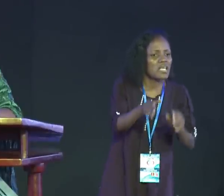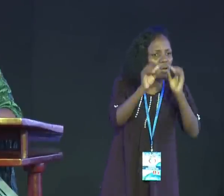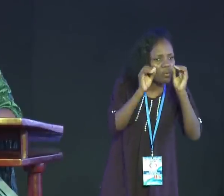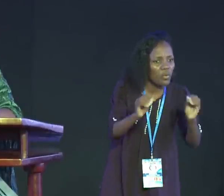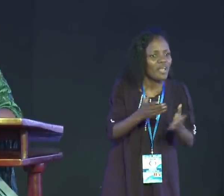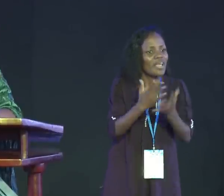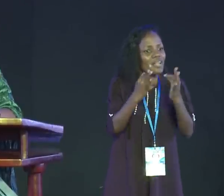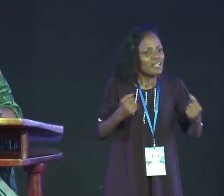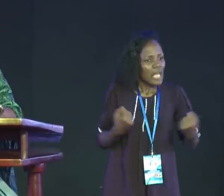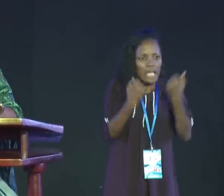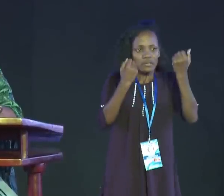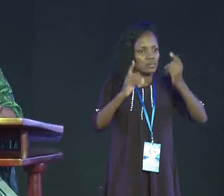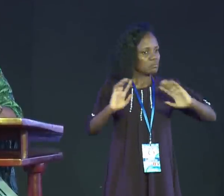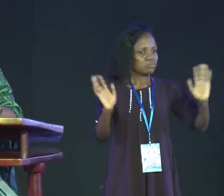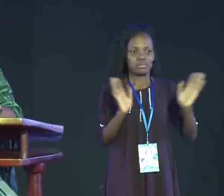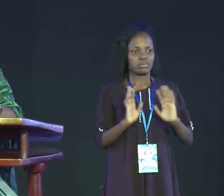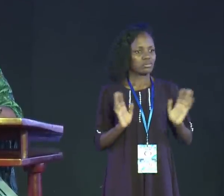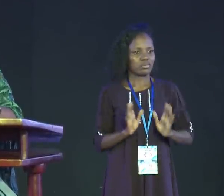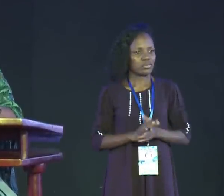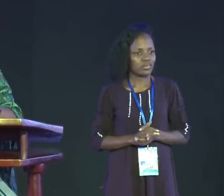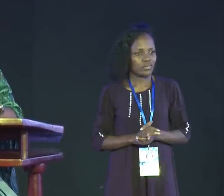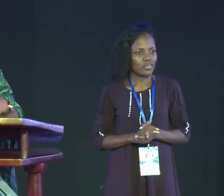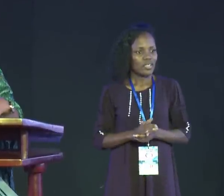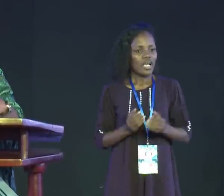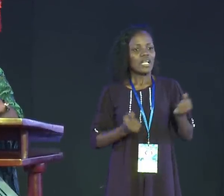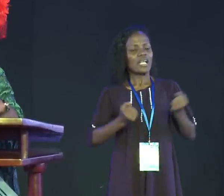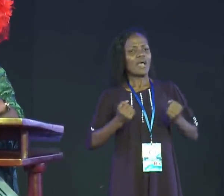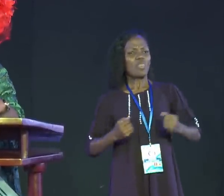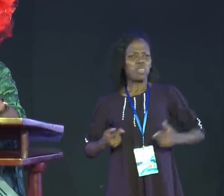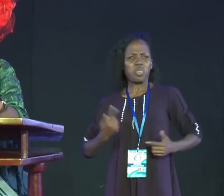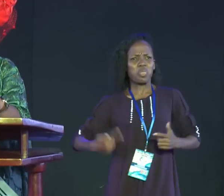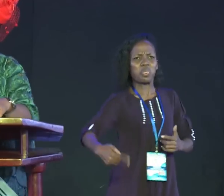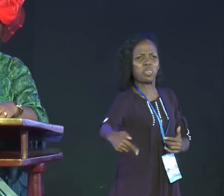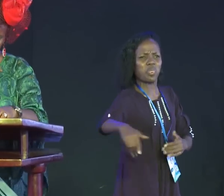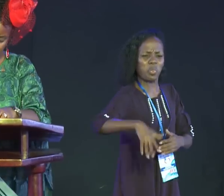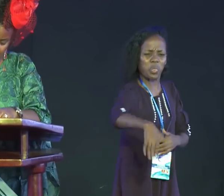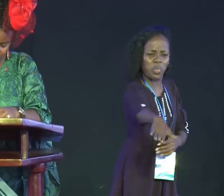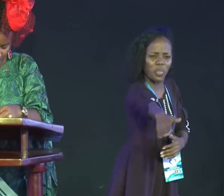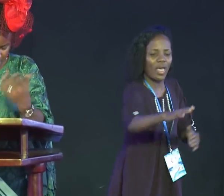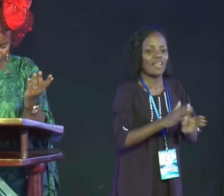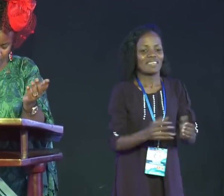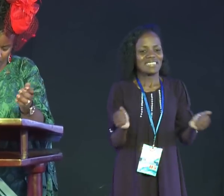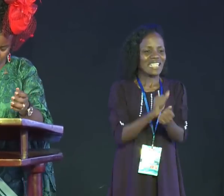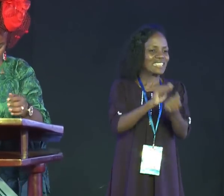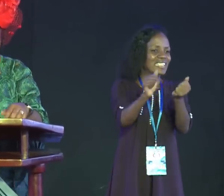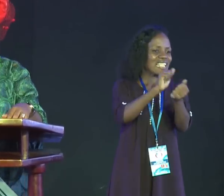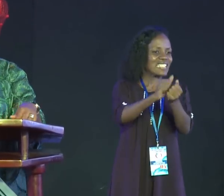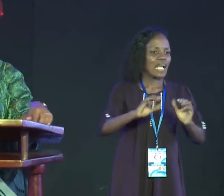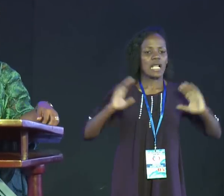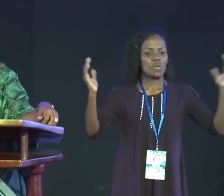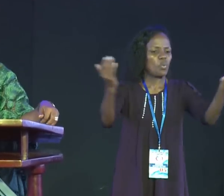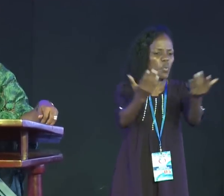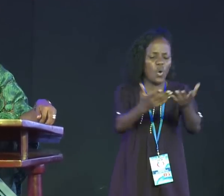hen behind the vehicle. Emotoka neyononeka. So the vehicle got spoiled. Nechisenge